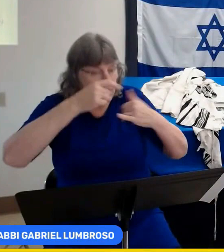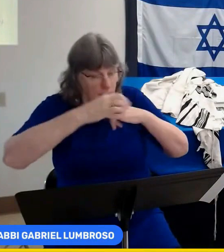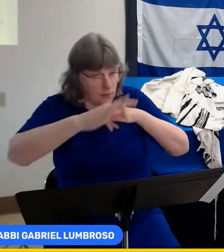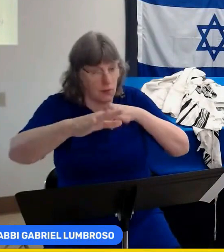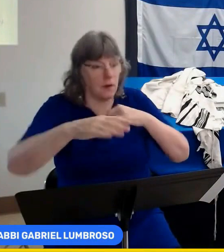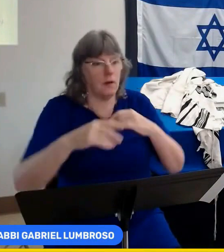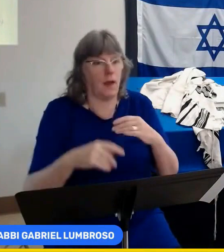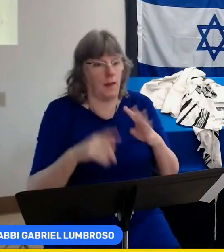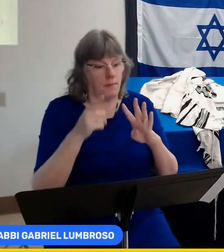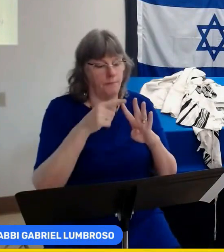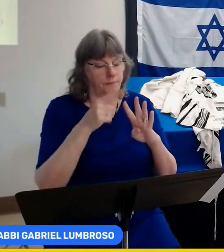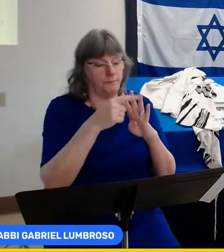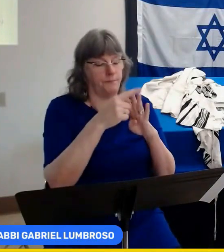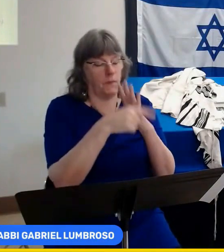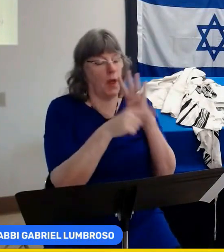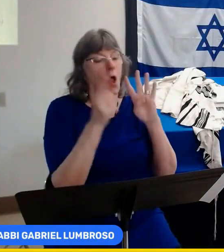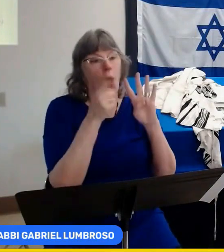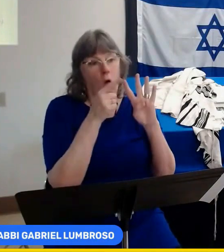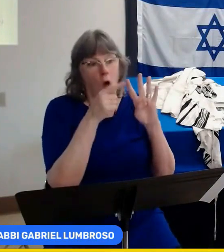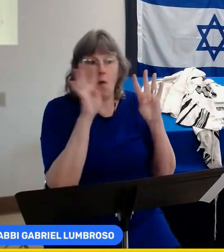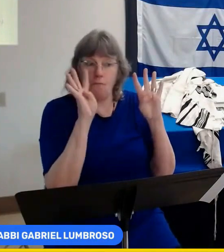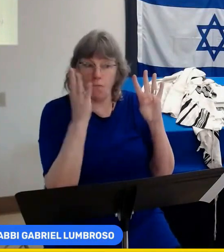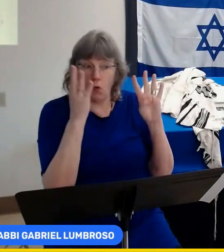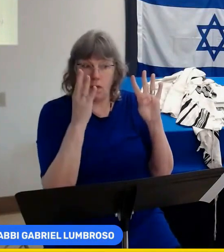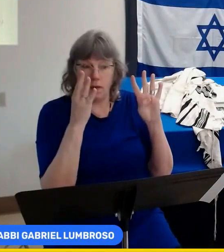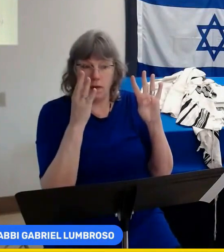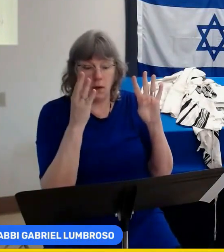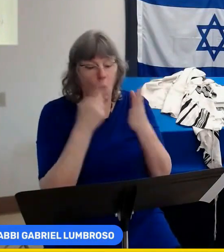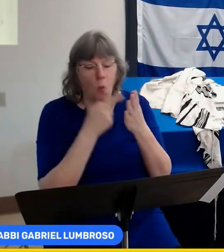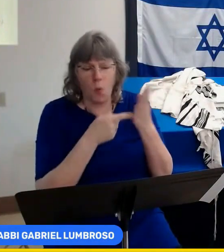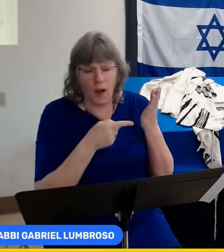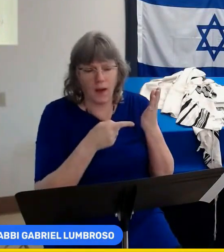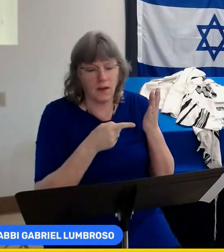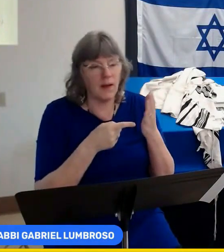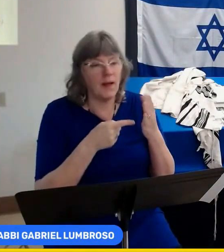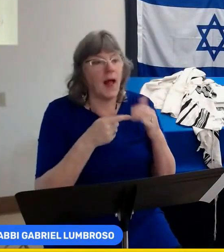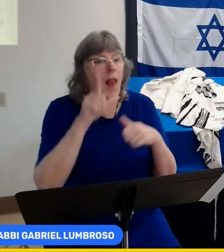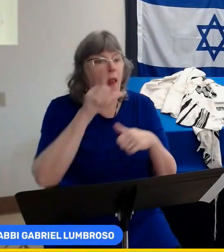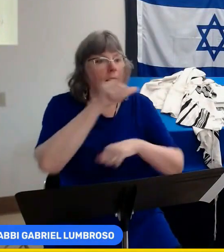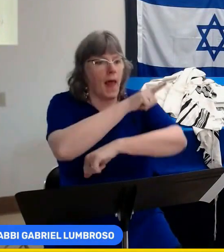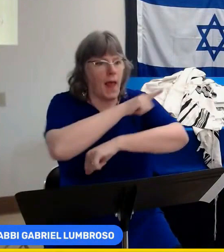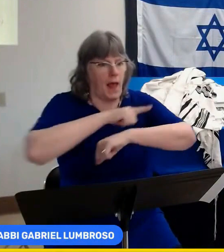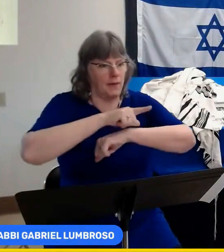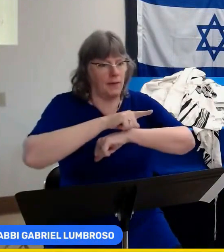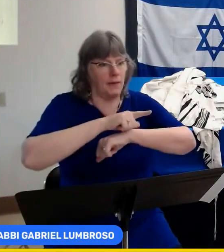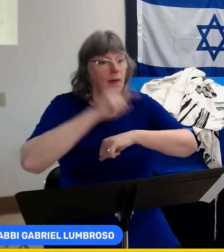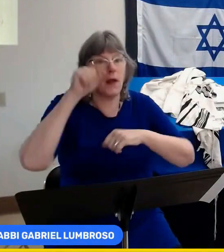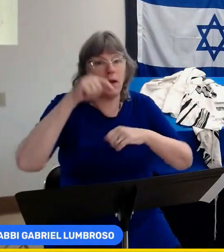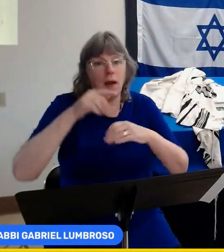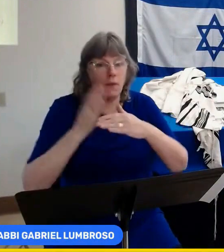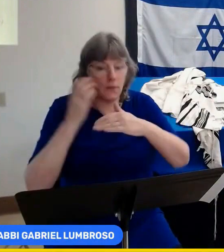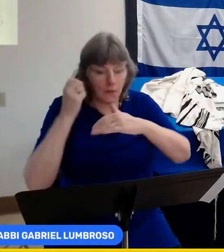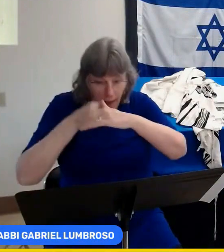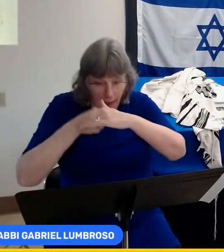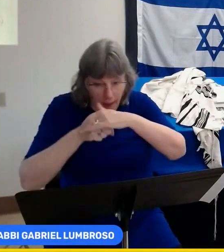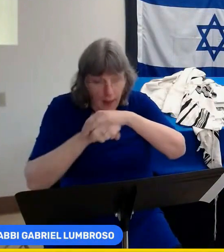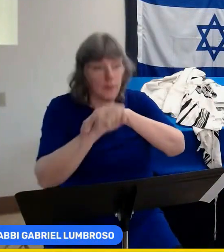together. No one resurrects ahead or behind schedule. As Paul said,